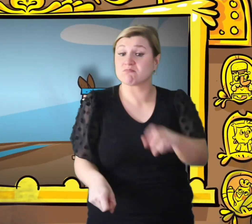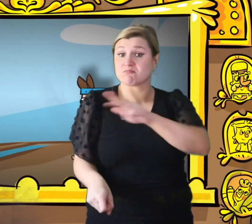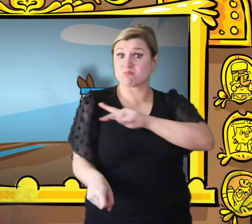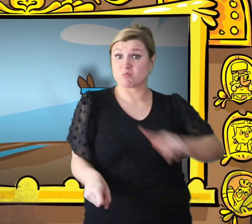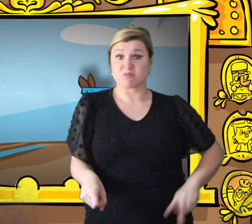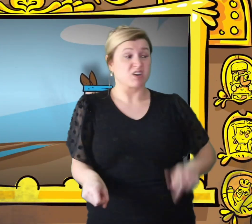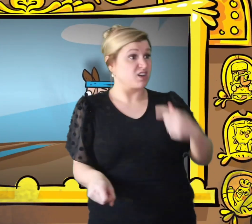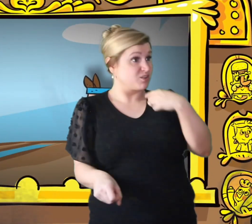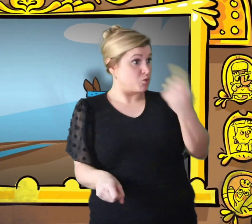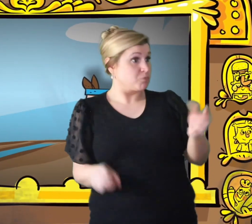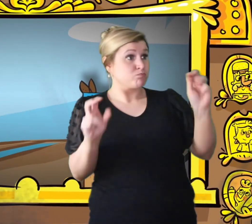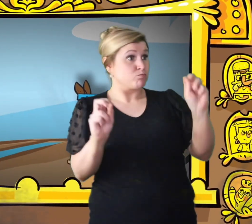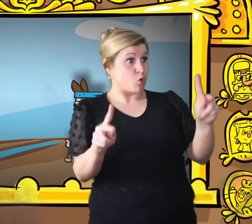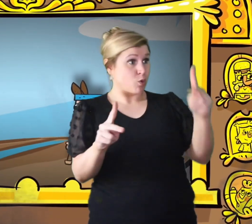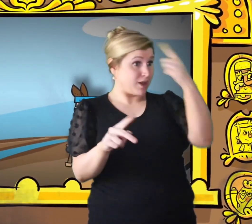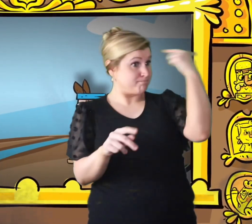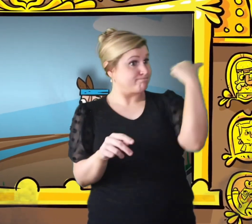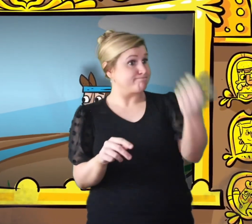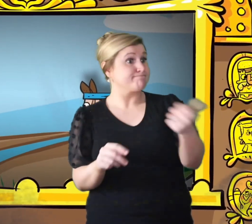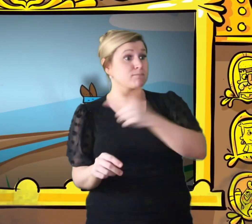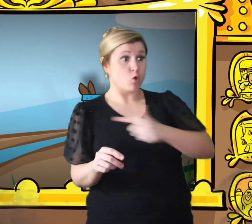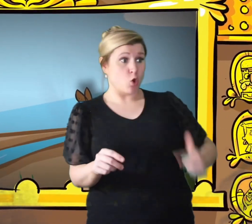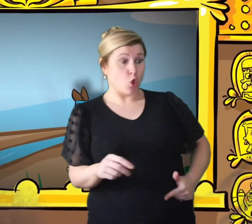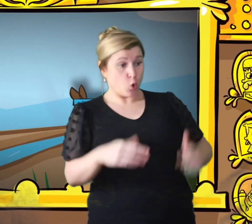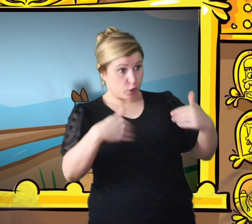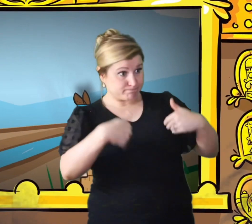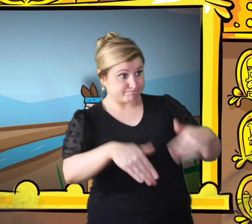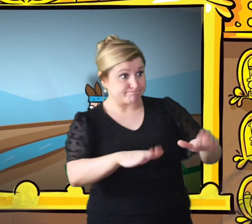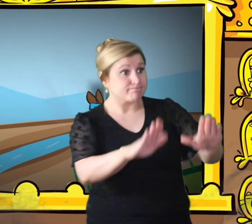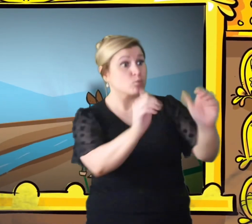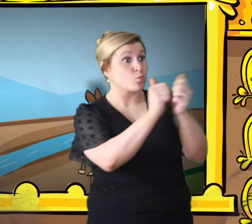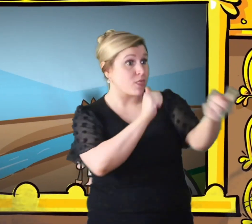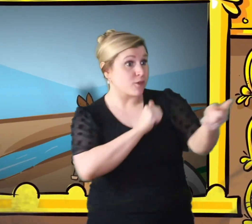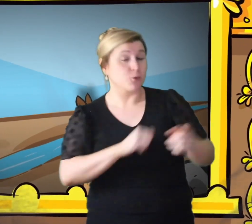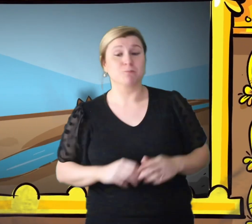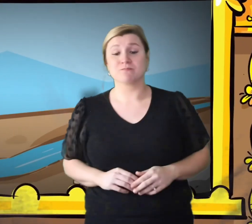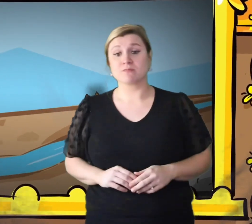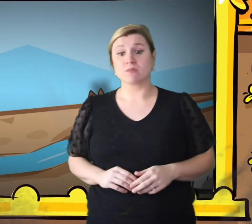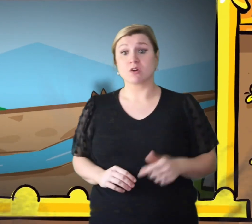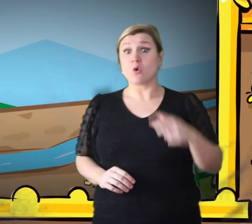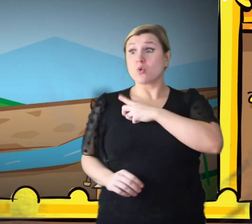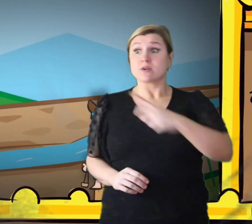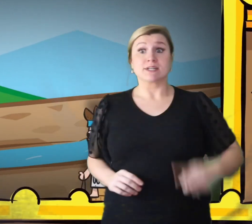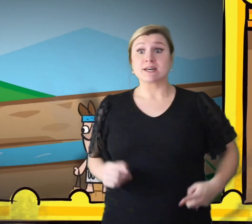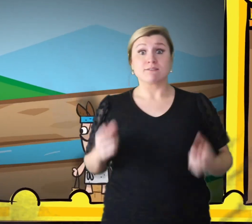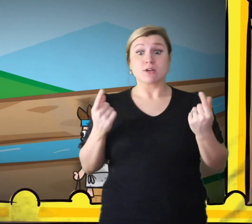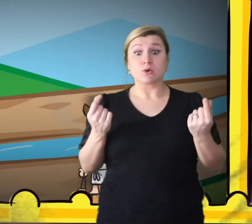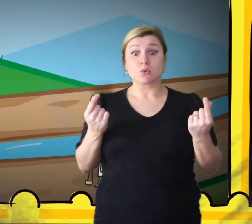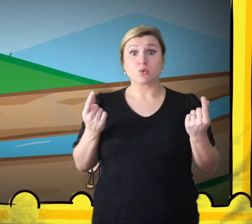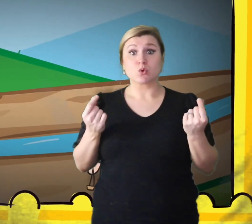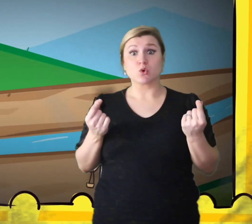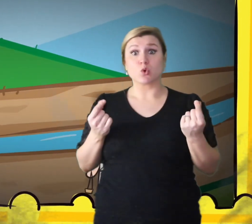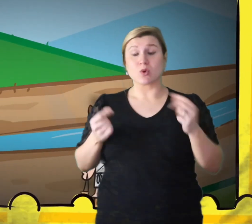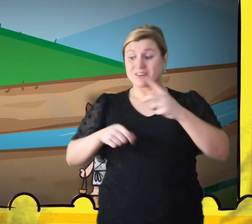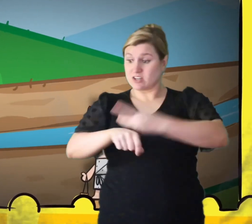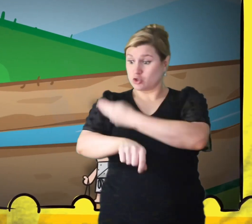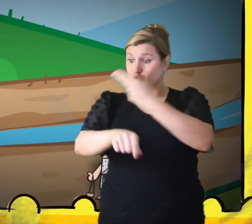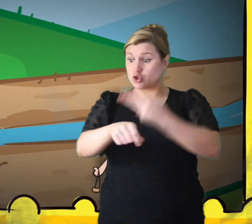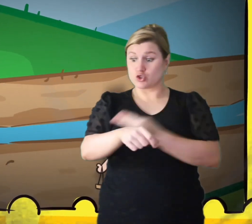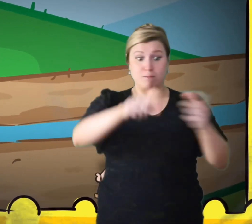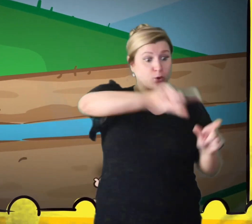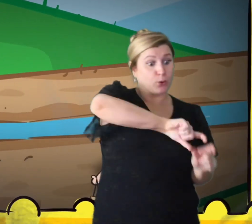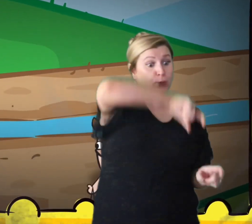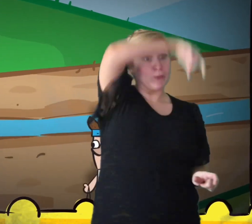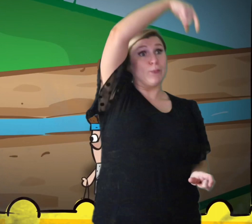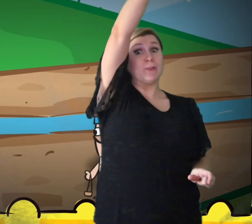picked up 5 smooth stones from a stream. Then, armed only with his shepherd's staff and sling, he started across